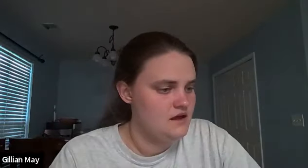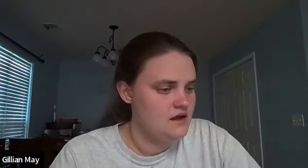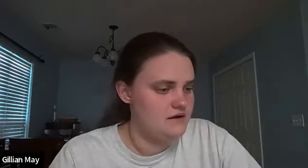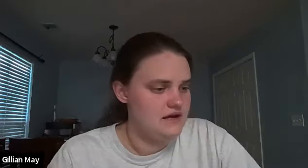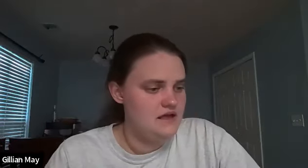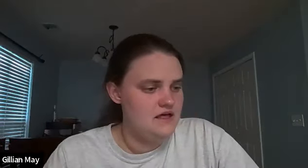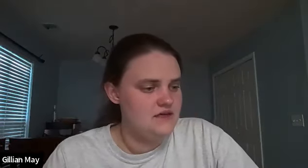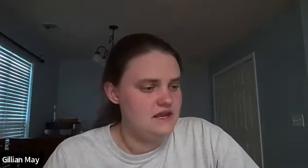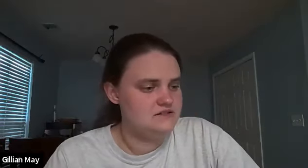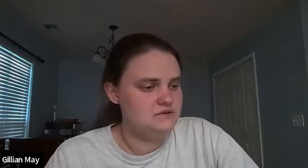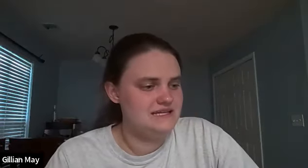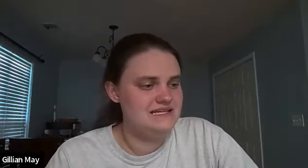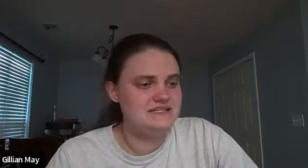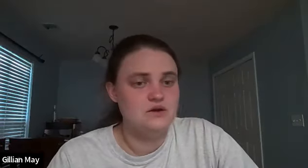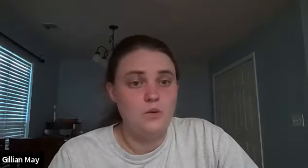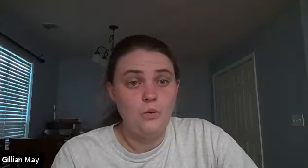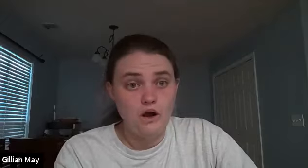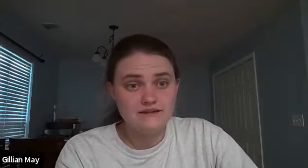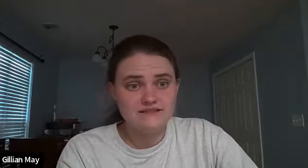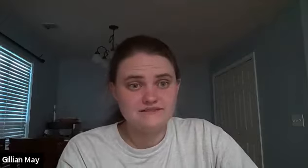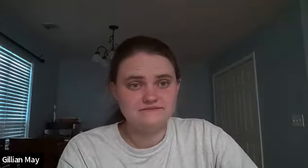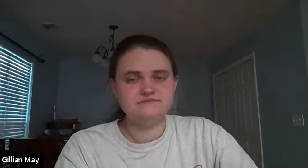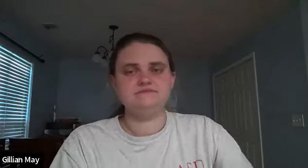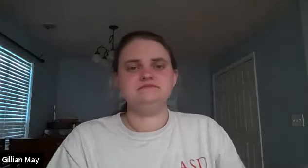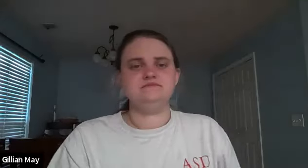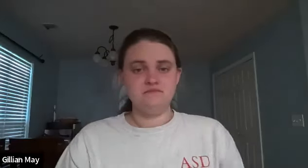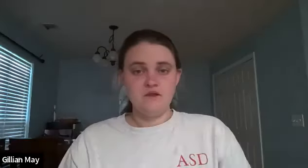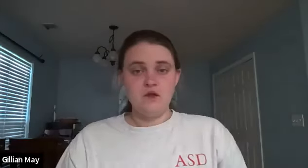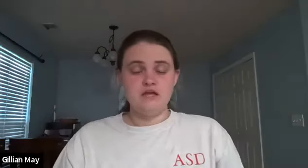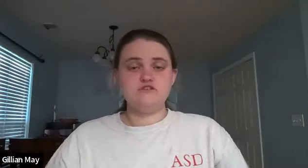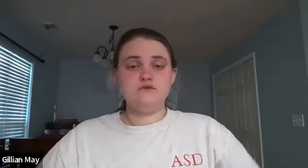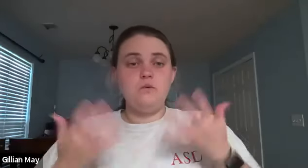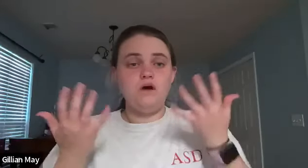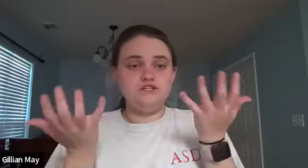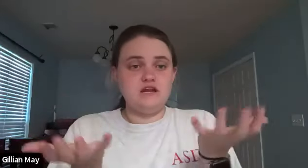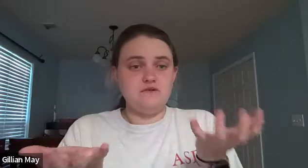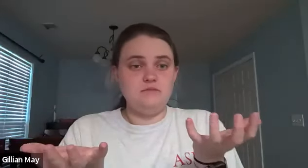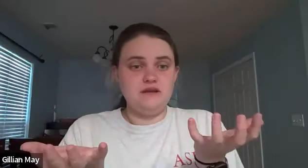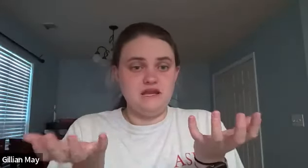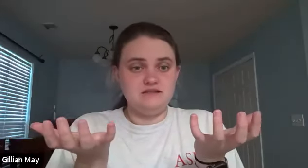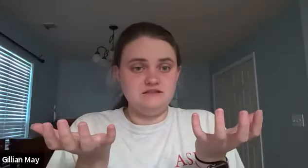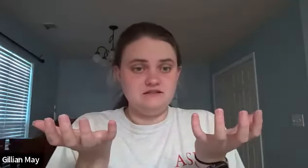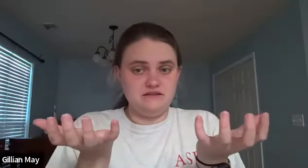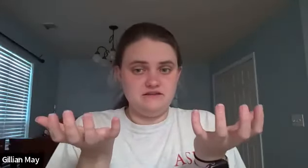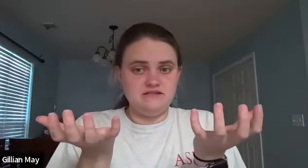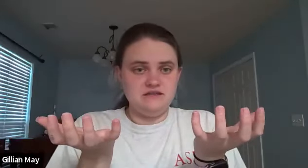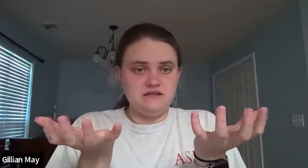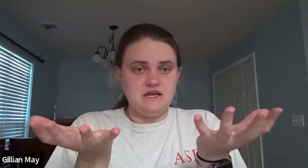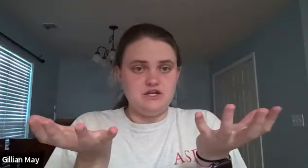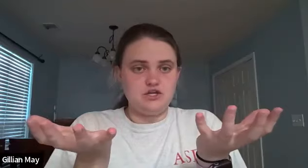All right. The next one is want. And so for want, you're going to have open hands like this, and you're going to